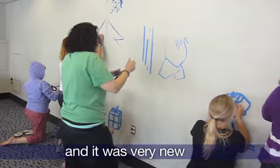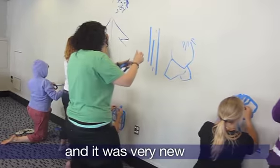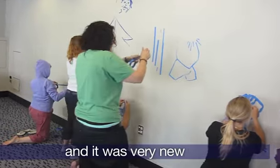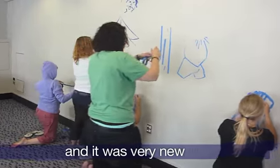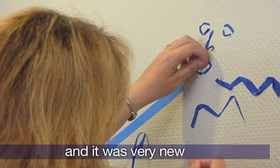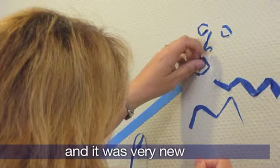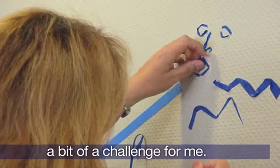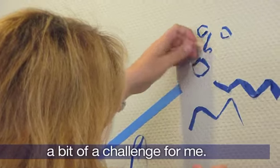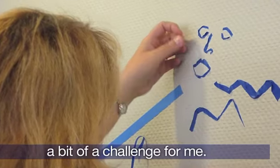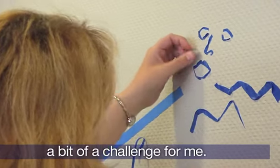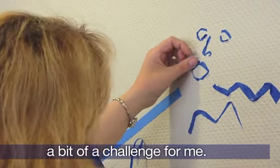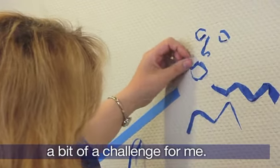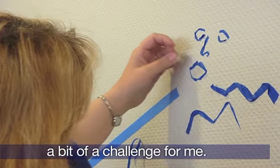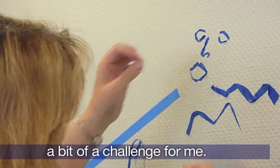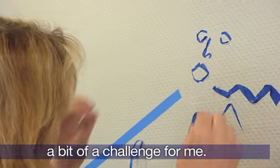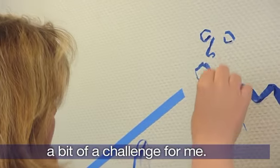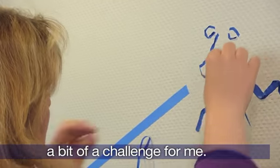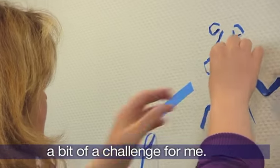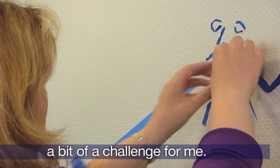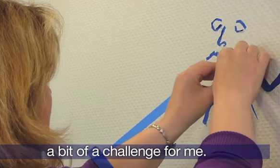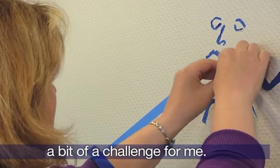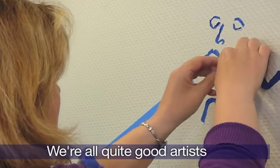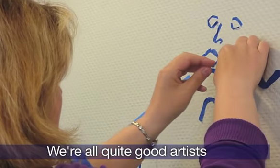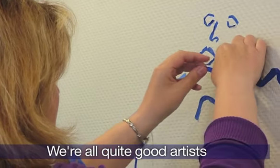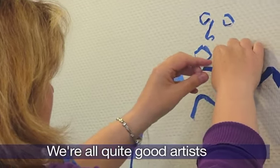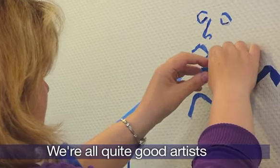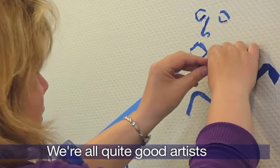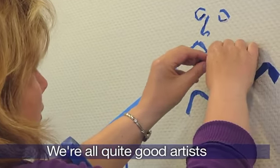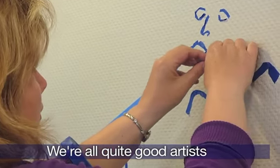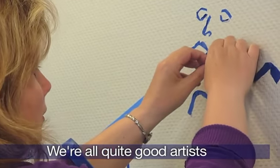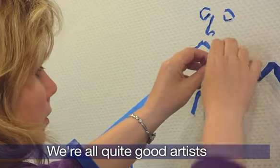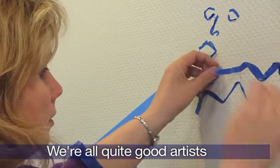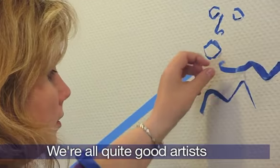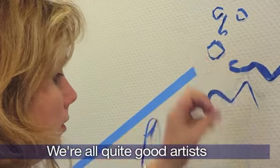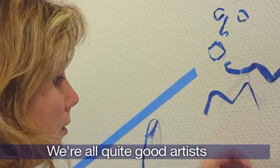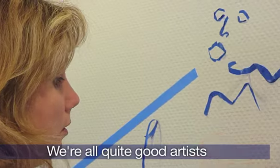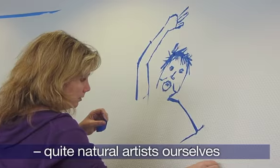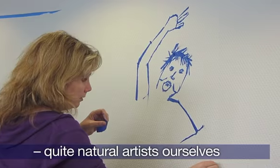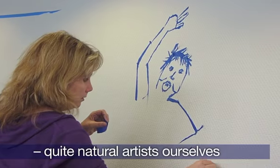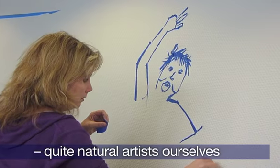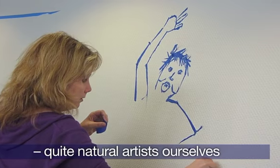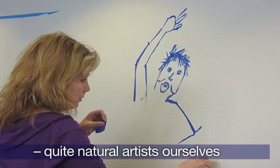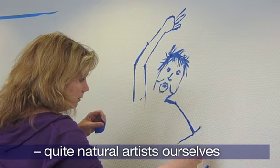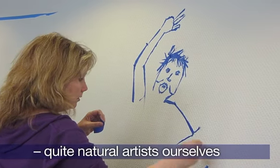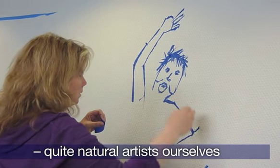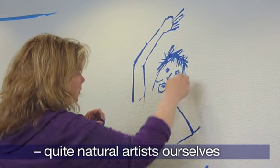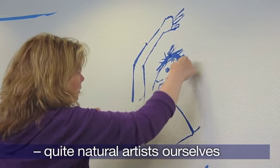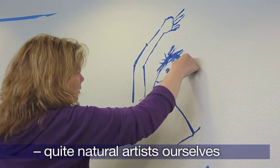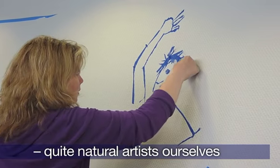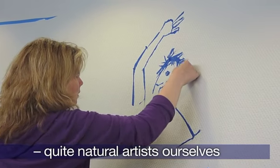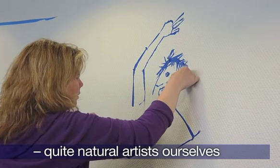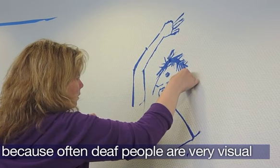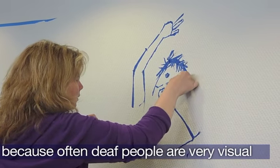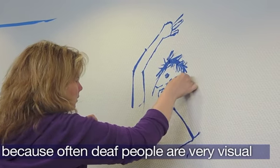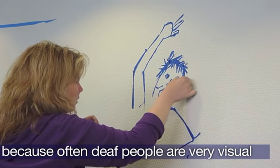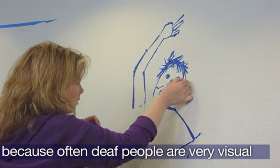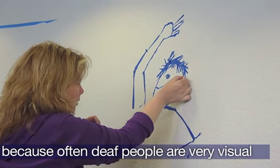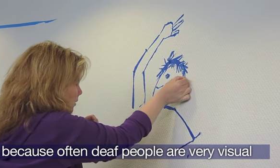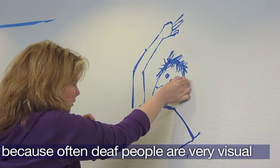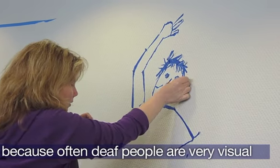bit of a challenge for me. And we're all quite good artists, or natural artists ourselves, because often deaf people are very